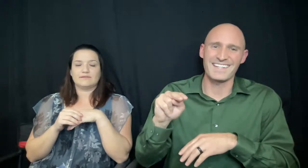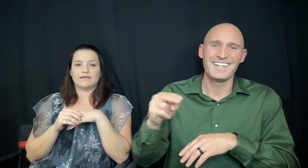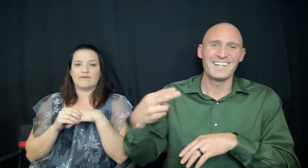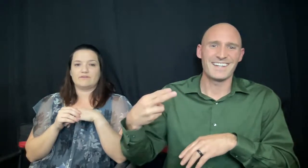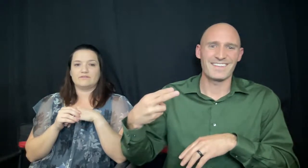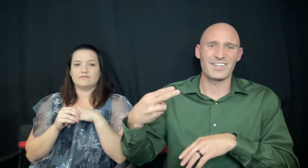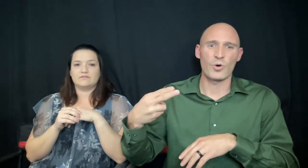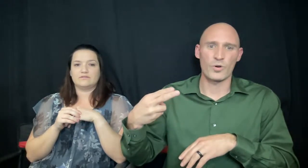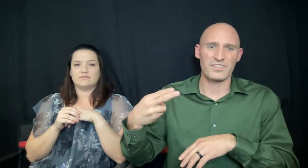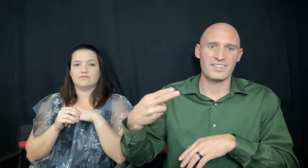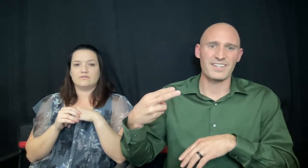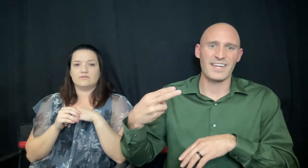Kevin, and then Horsley,